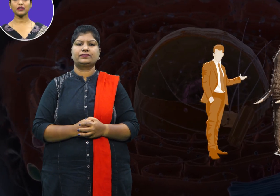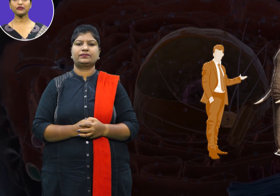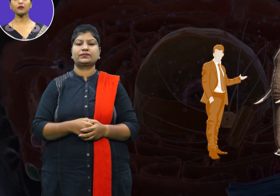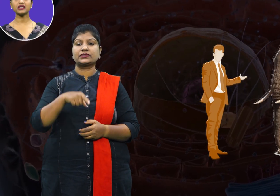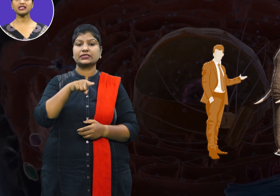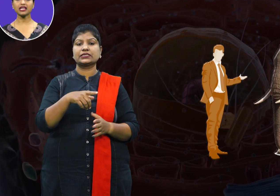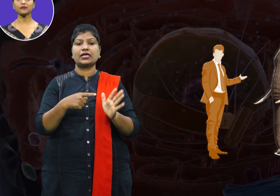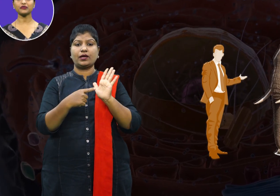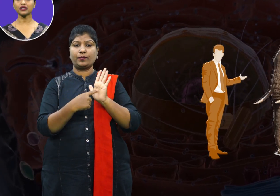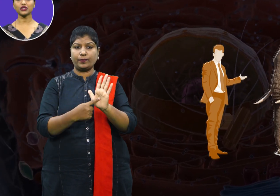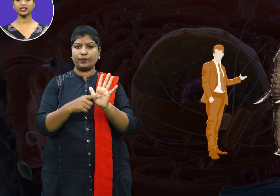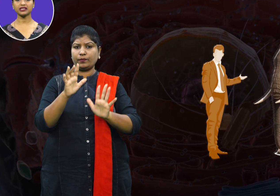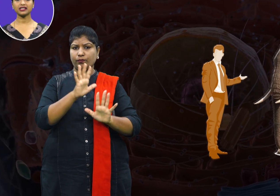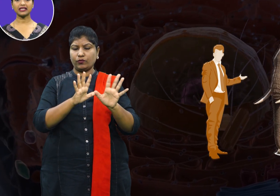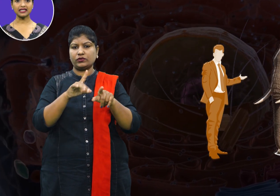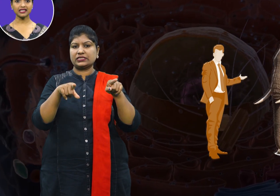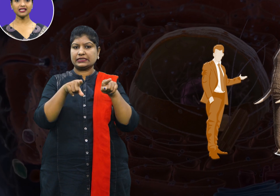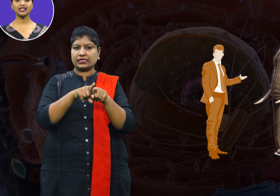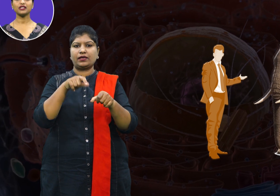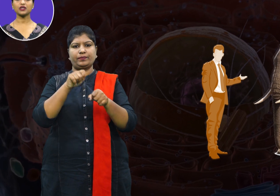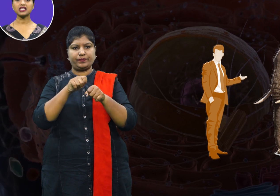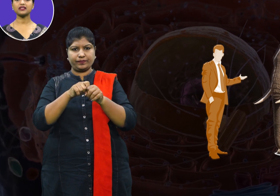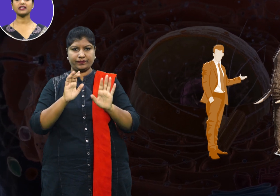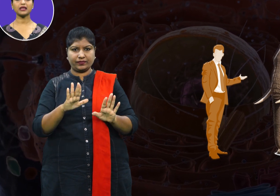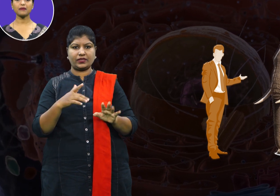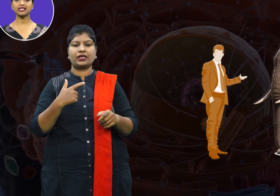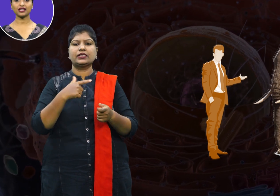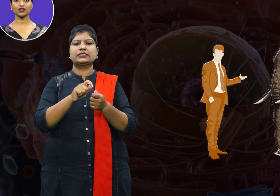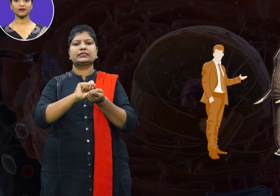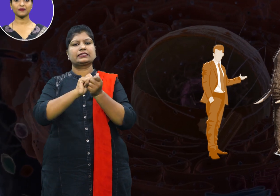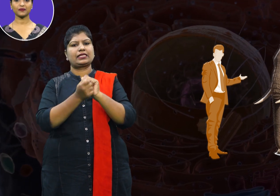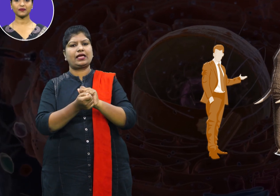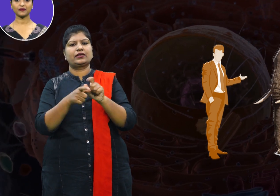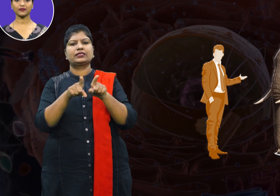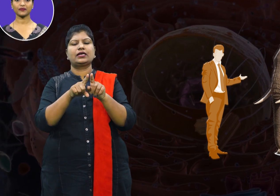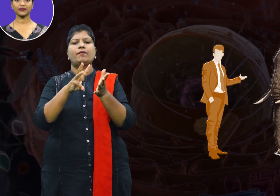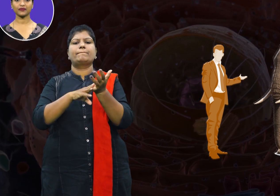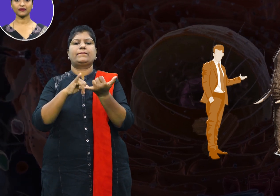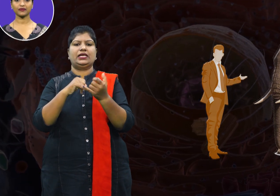They perform the same function, that is, transferring message.